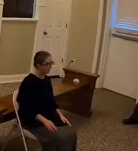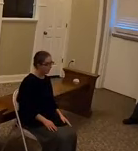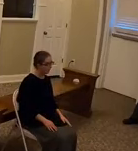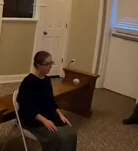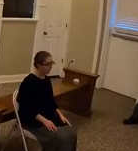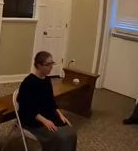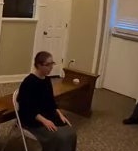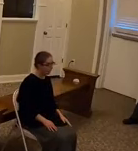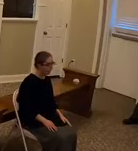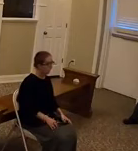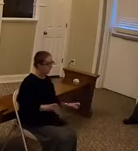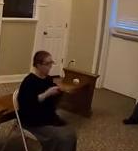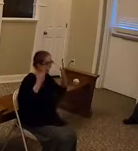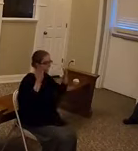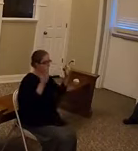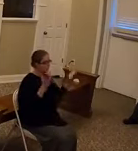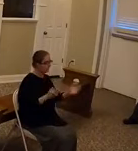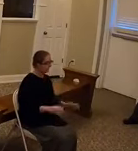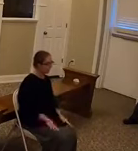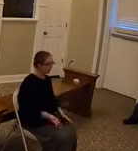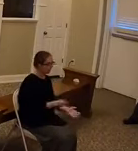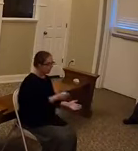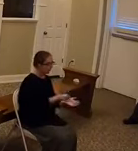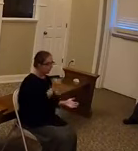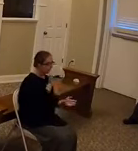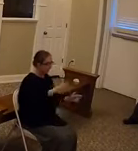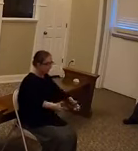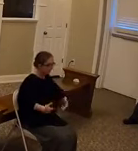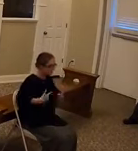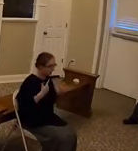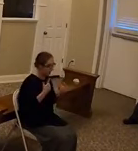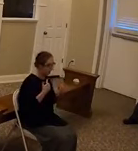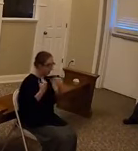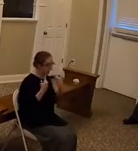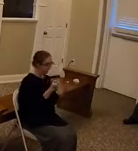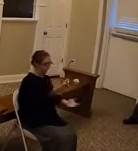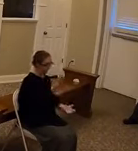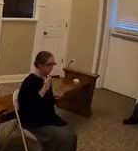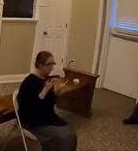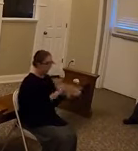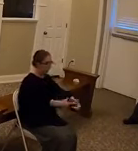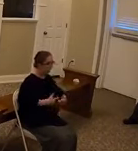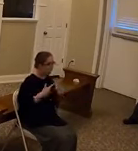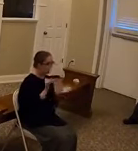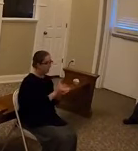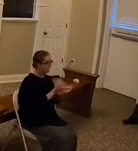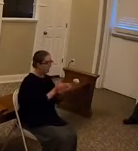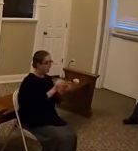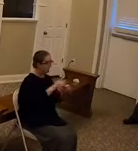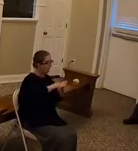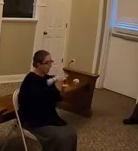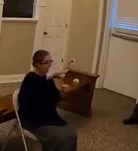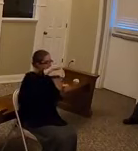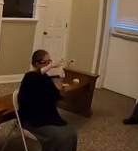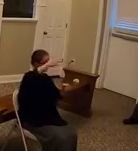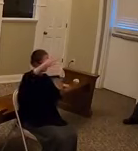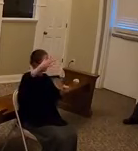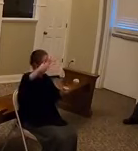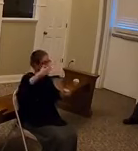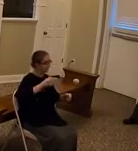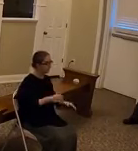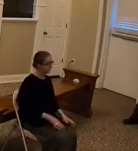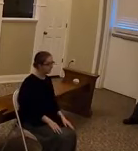Oh, hallelujah. This is life. He said, I've come to give you life and that more